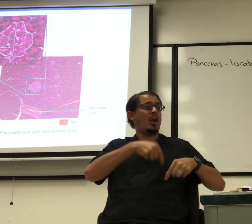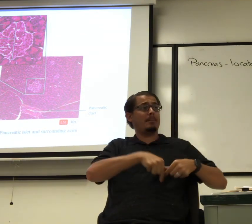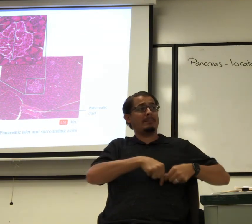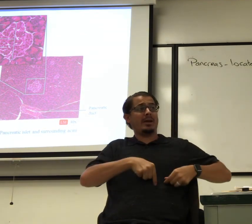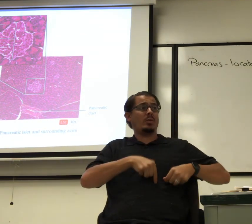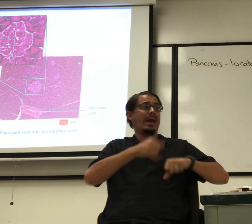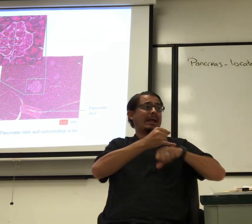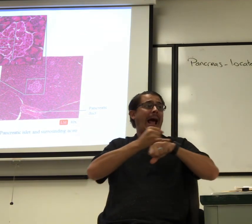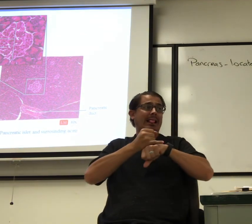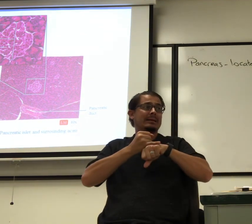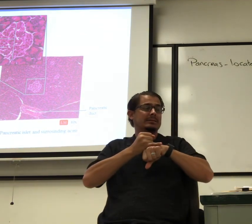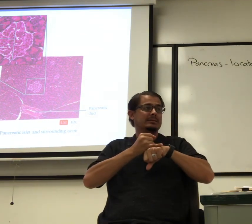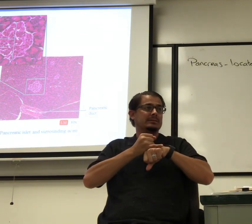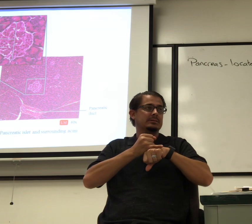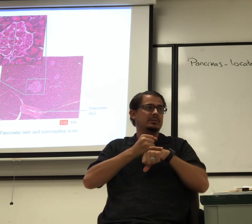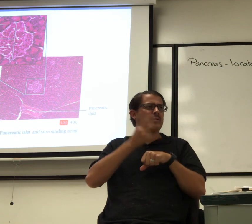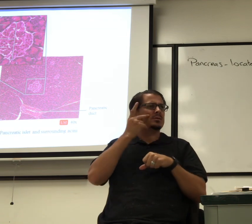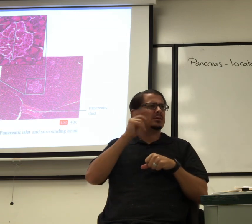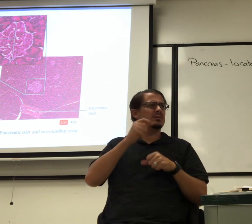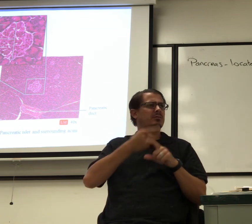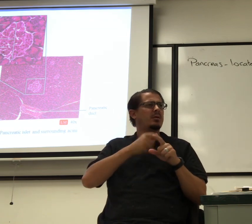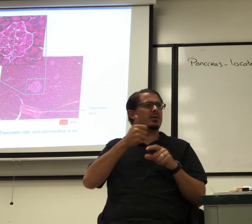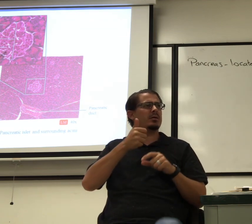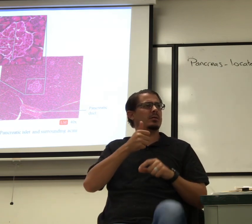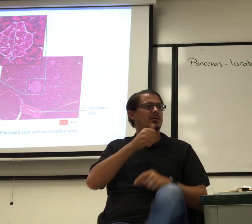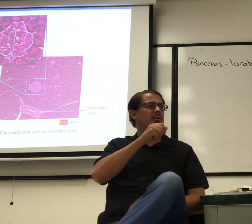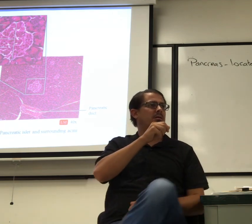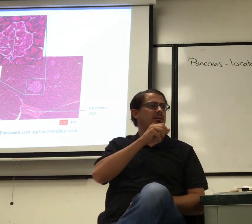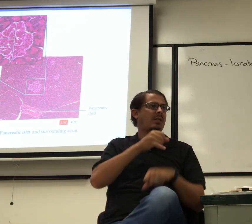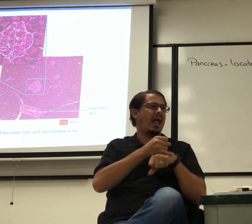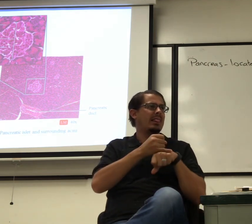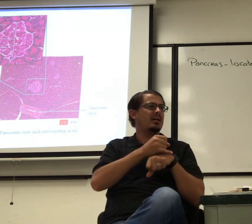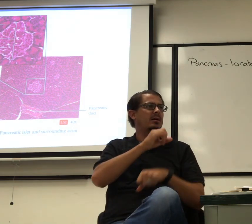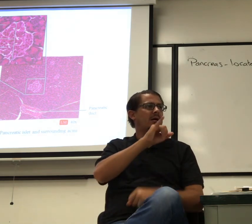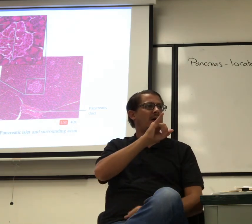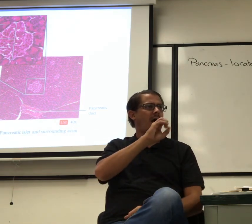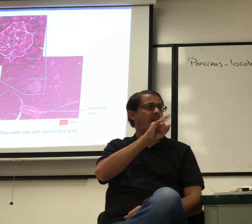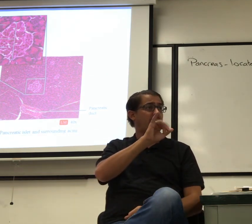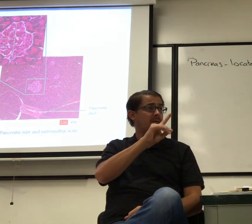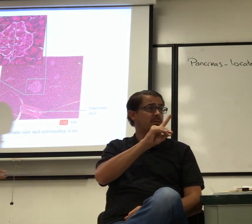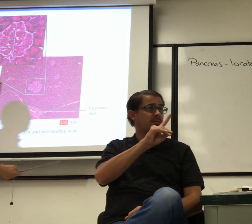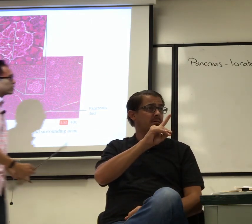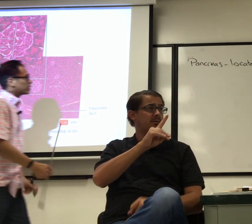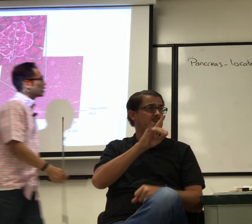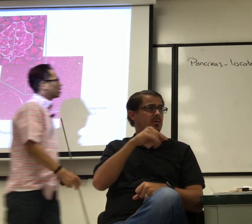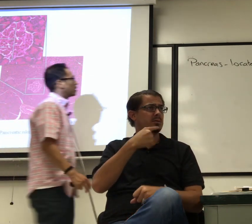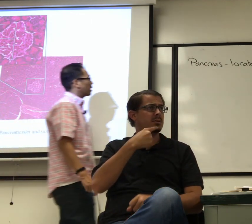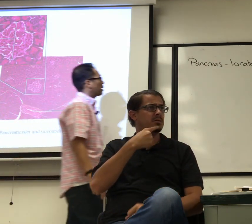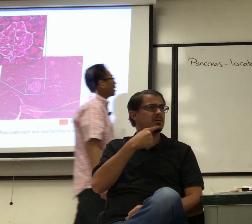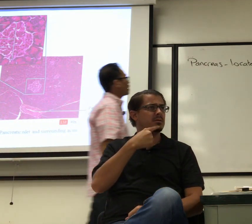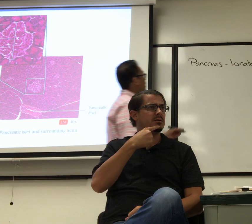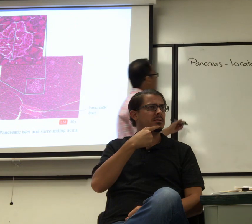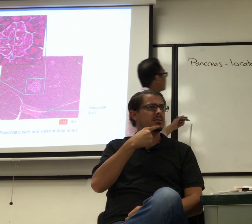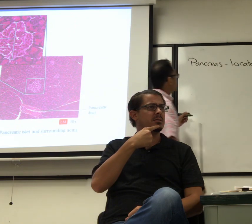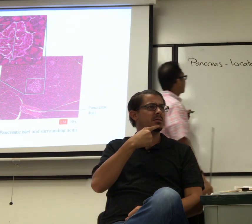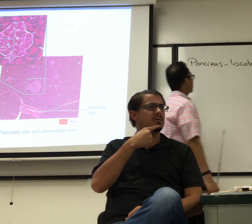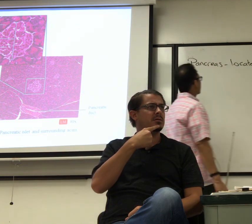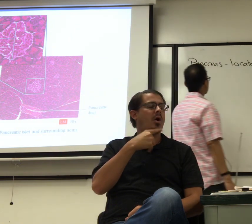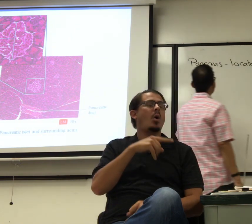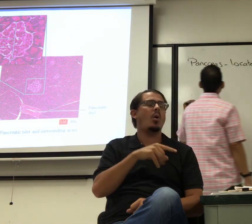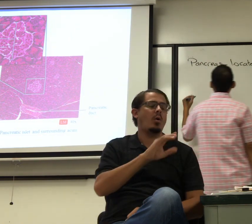in these little clumps or islands of cells called the pancreatic islets. And we looked at this before. This is from another book. But there's